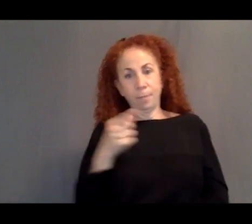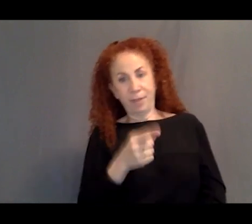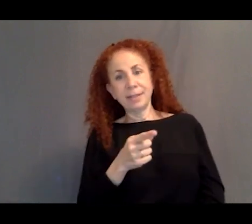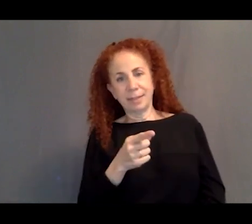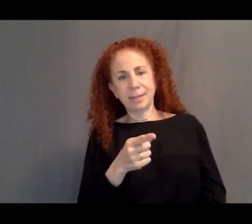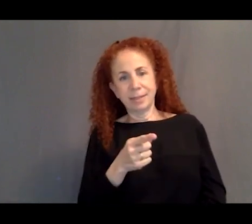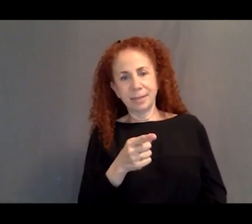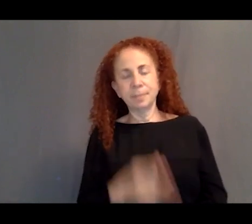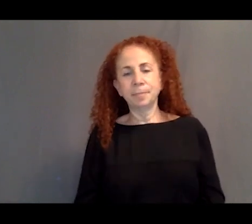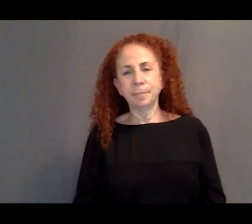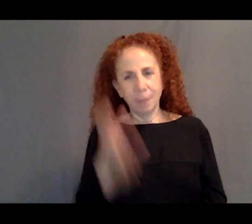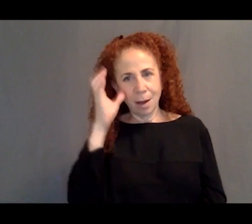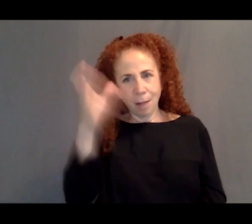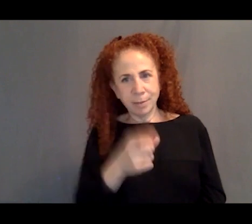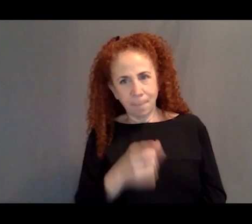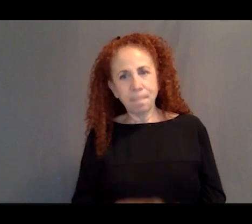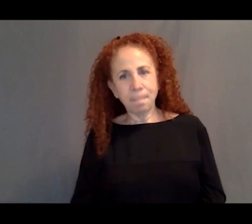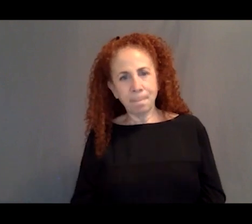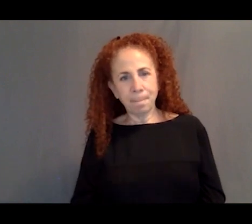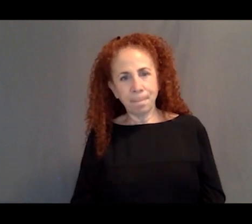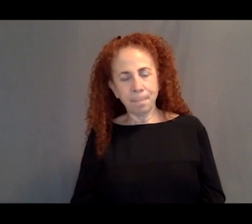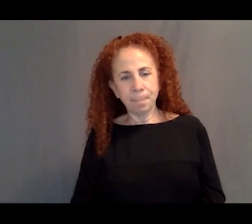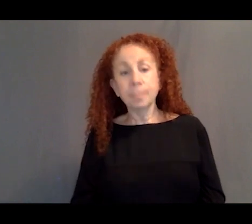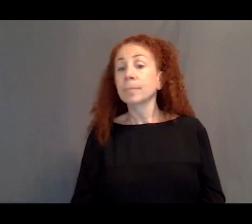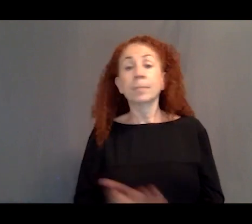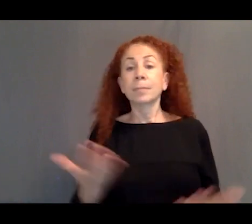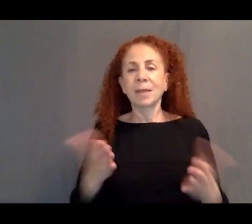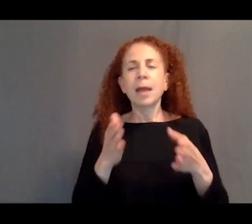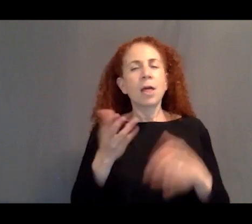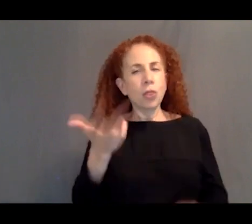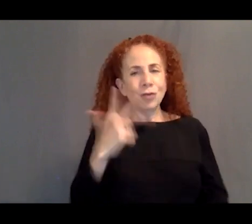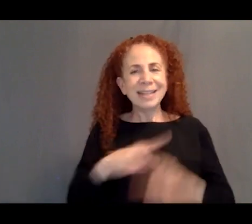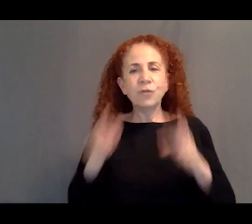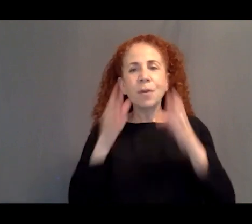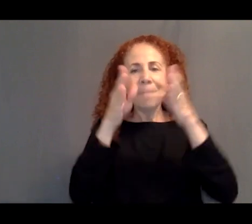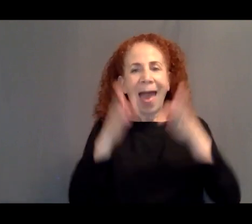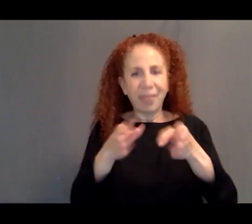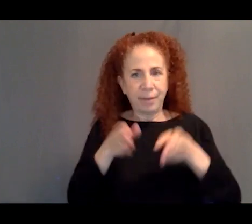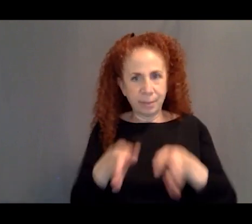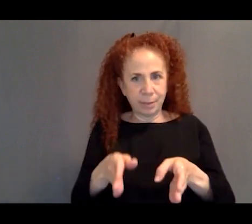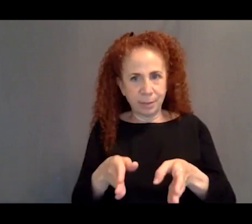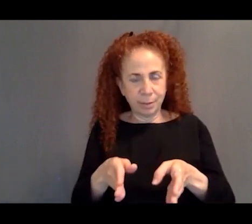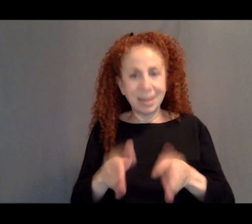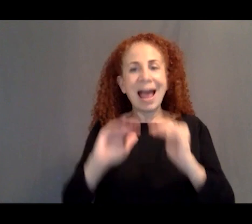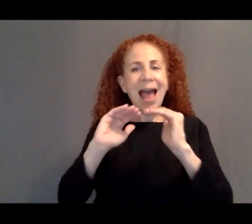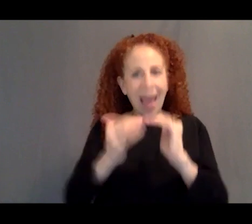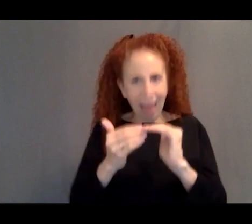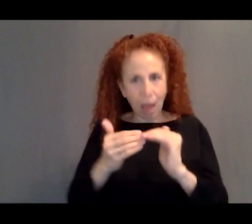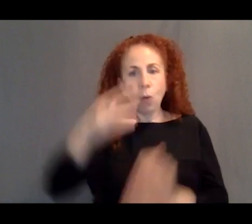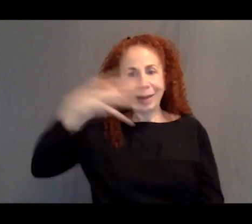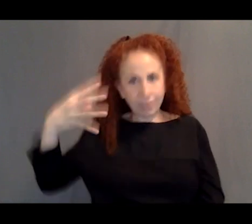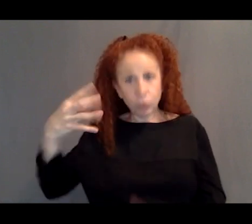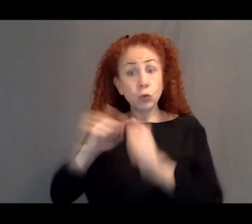segmented assimilation concept to illustrate three different pathways through which immigrants and their